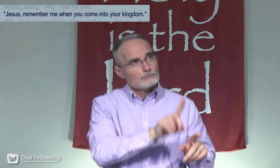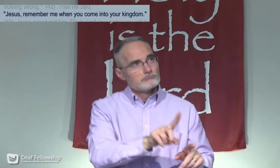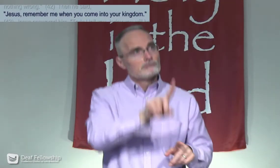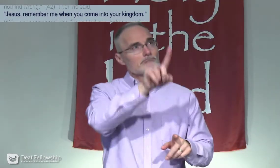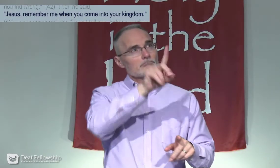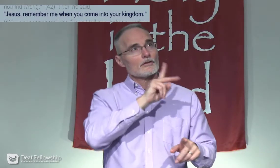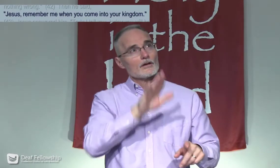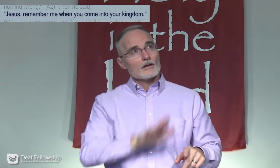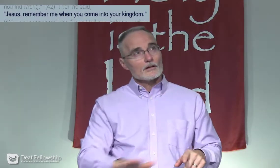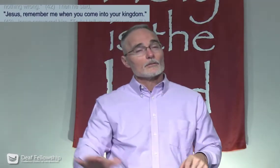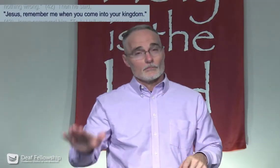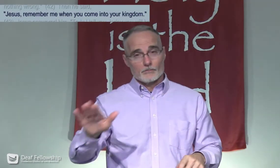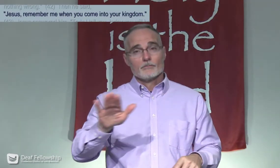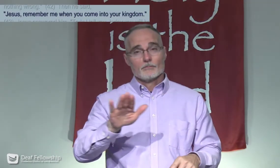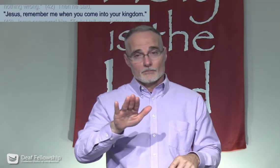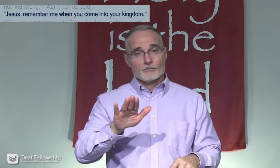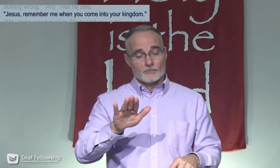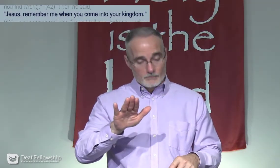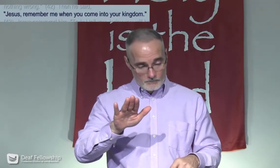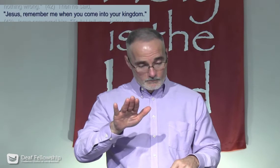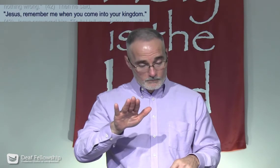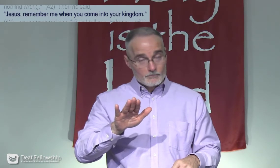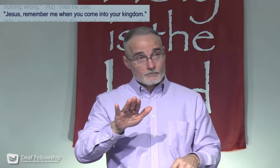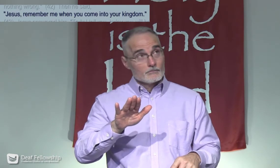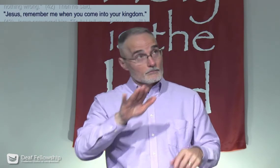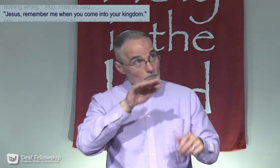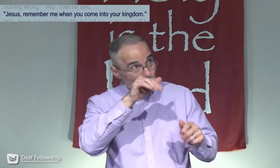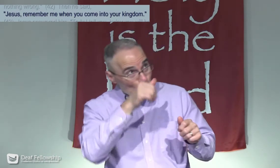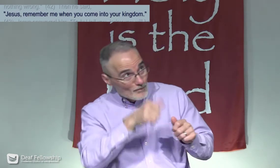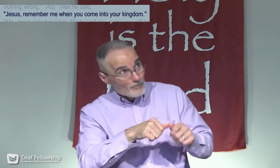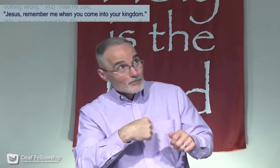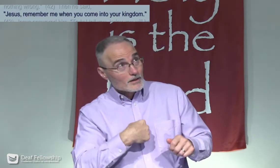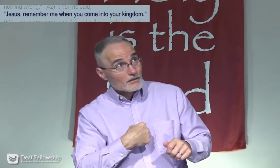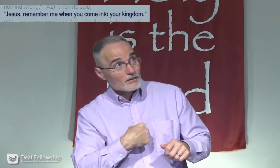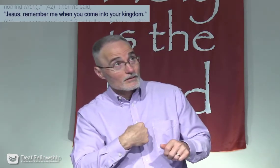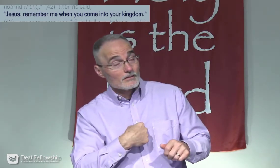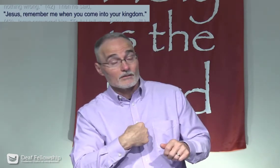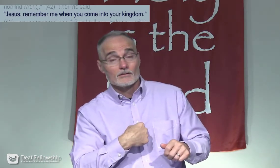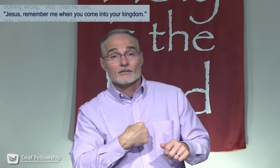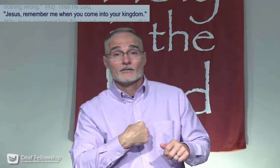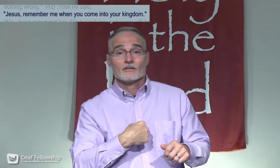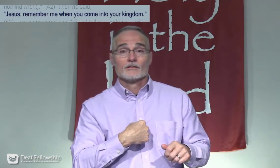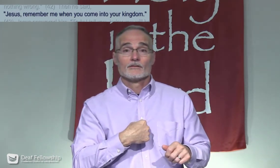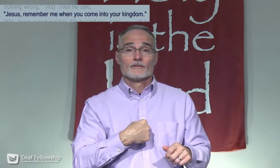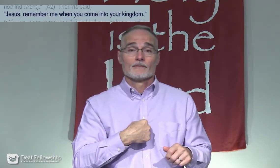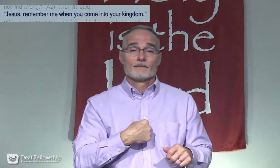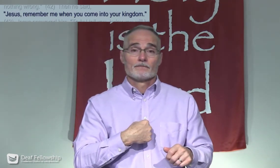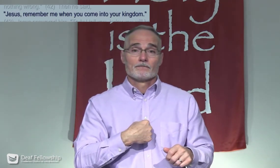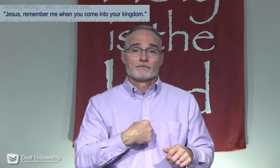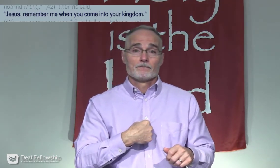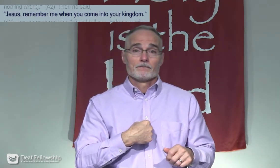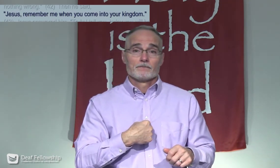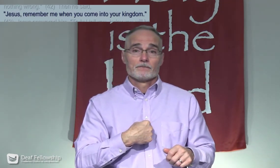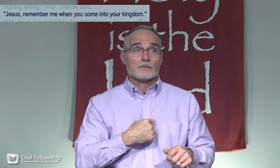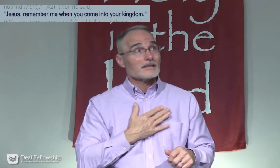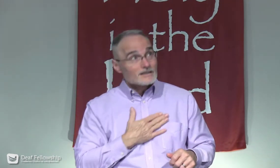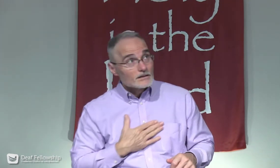He says, Jesus, when you come into your kingdom, remember me.